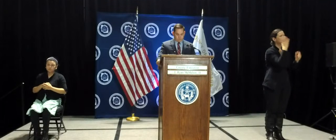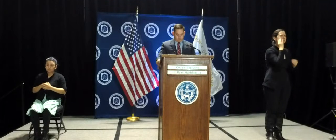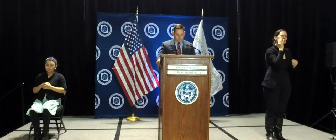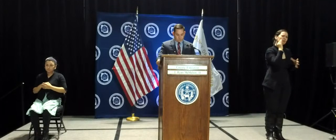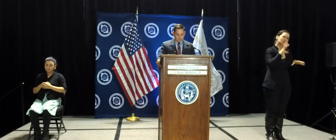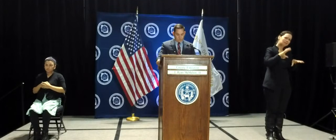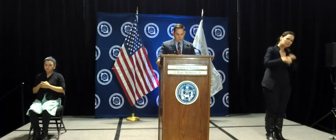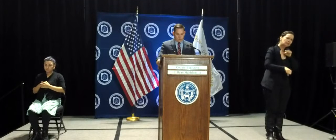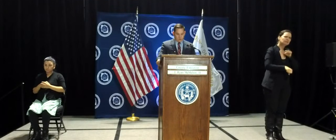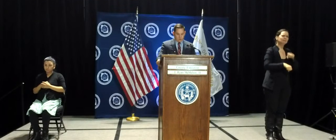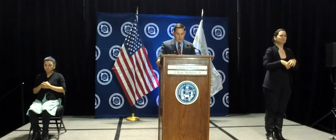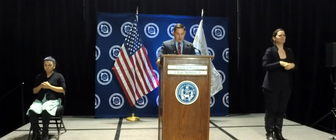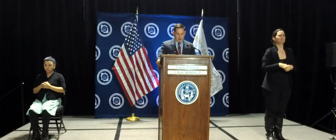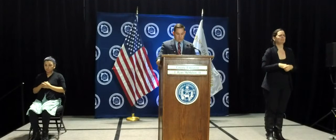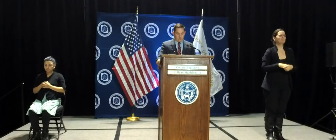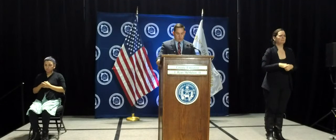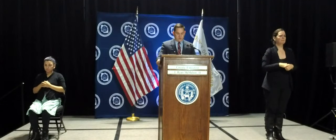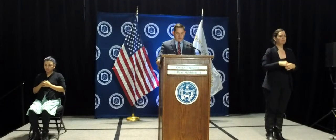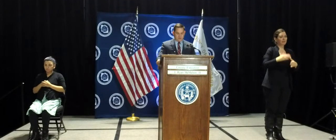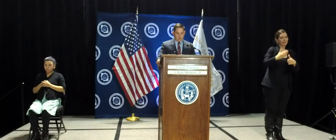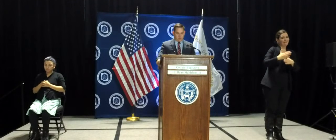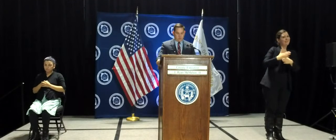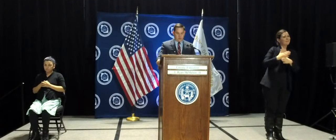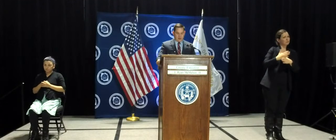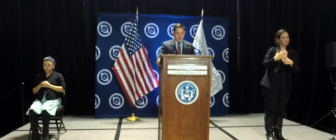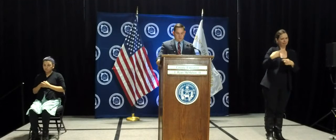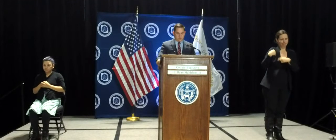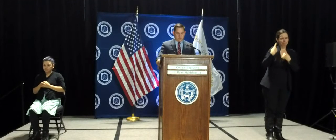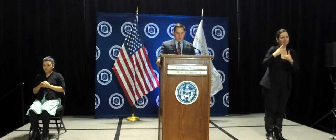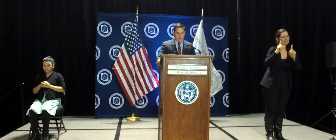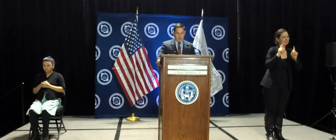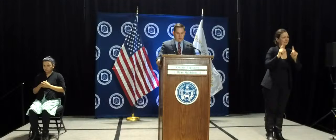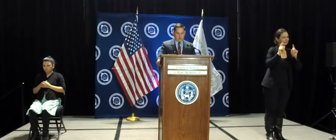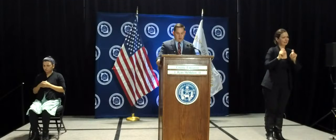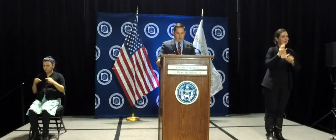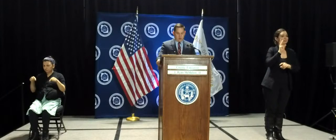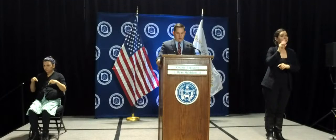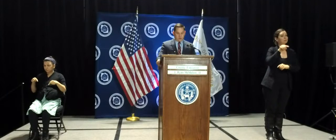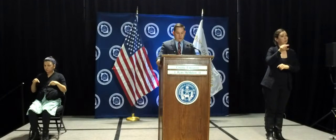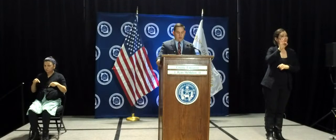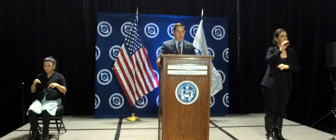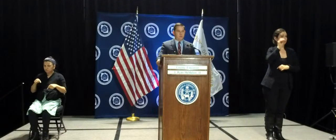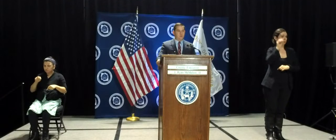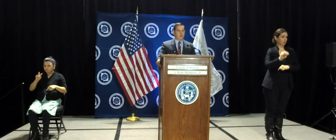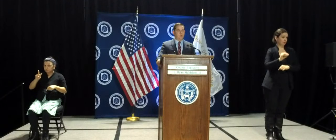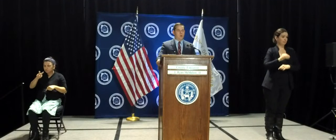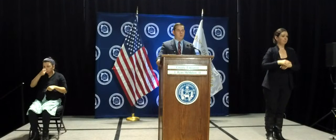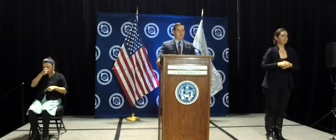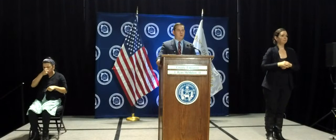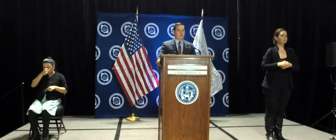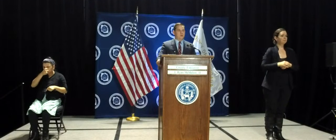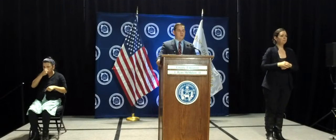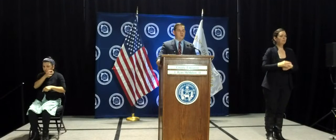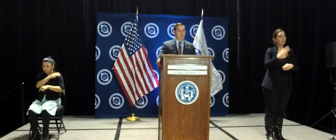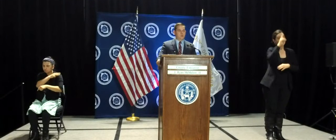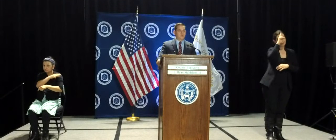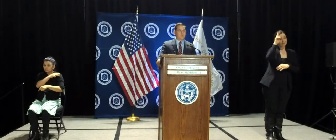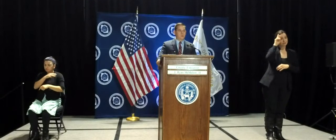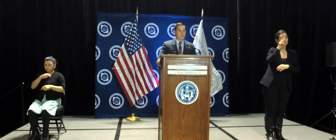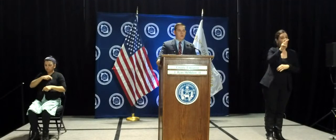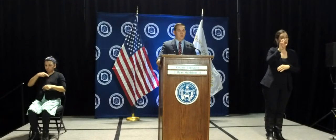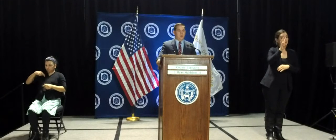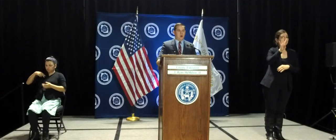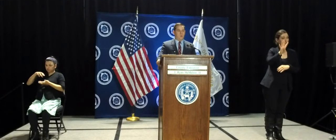6.9%. We now have 274 people in the hospital, with 31